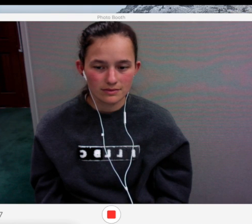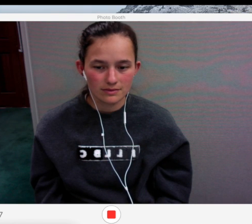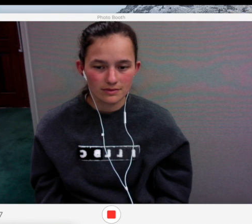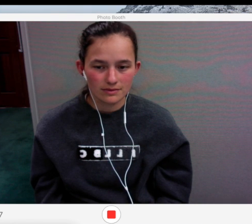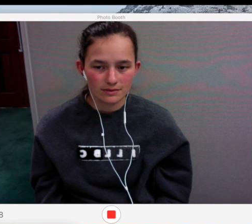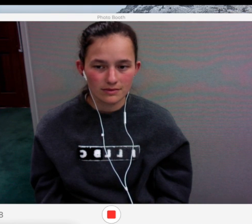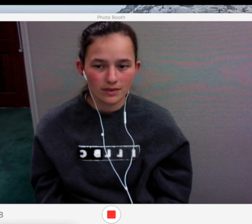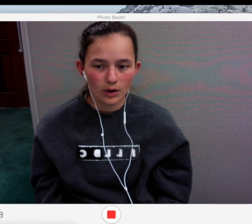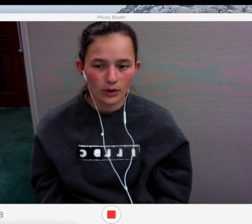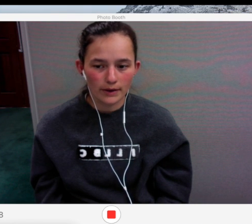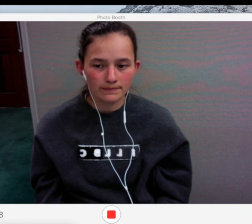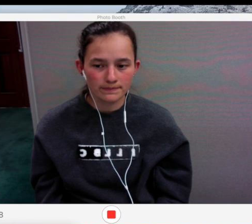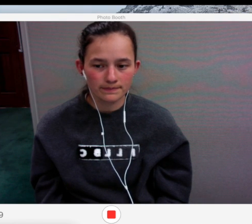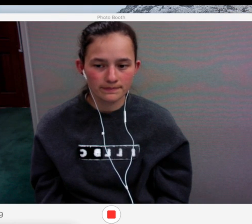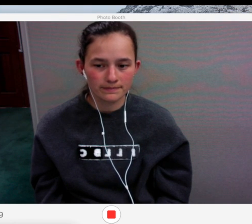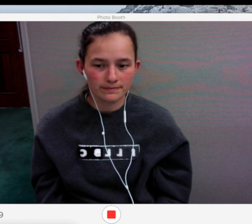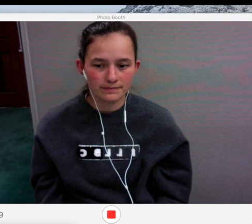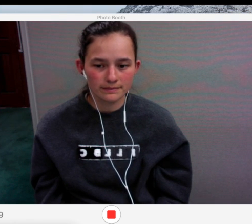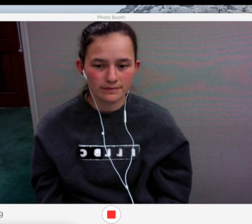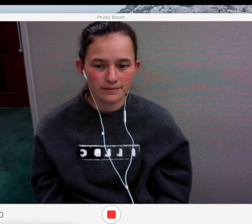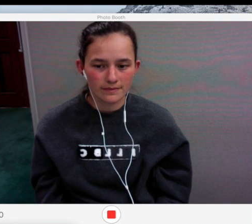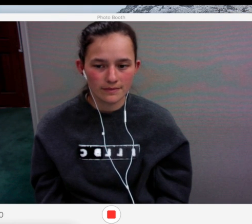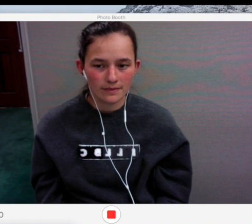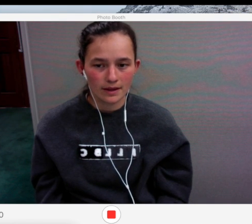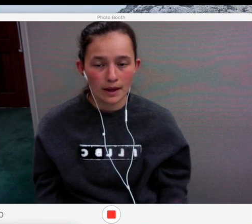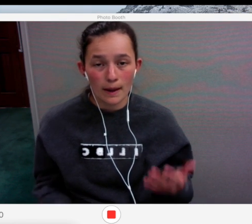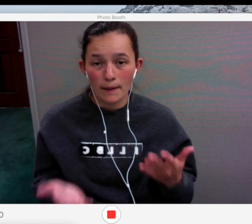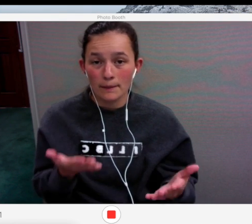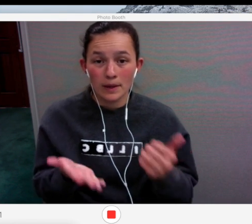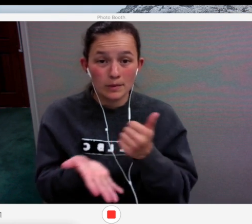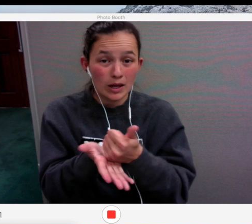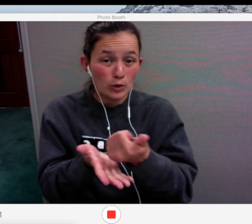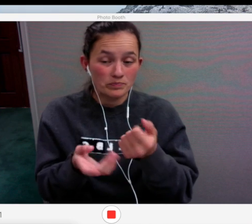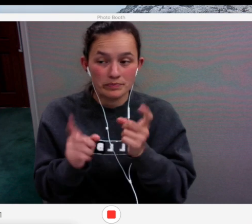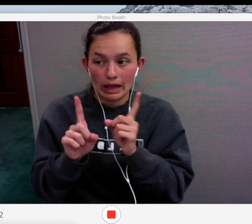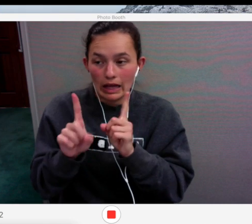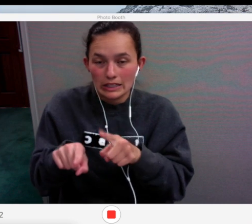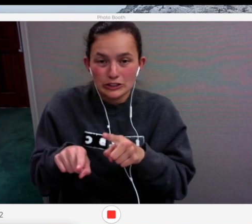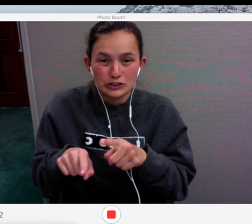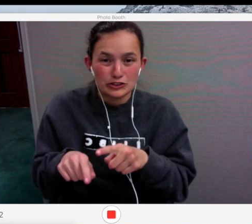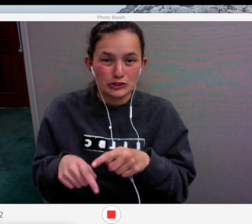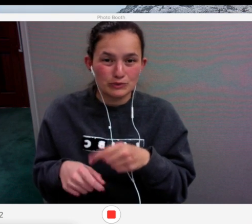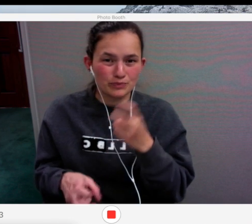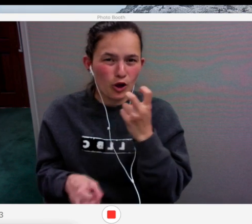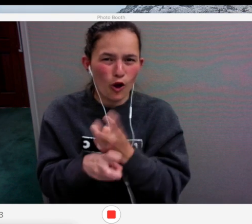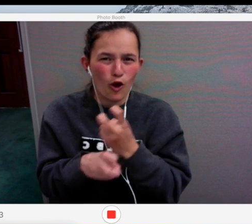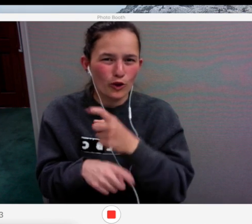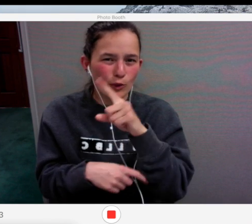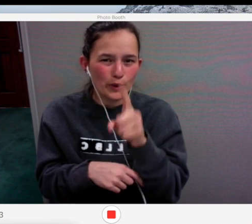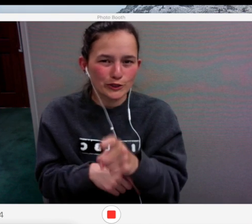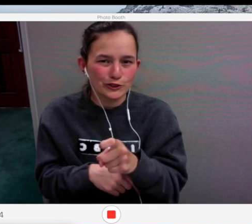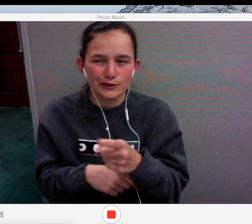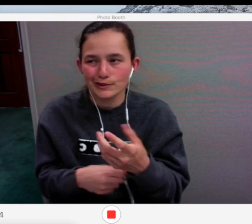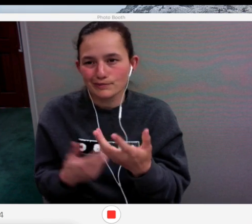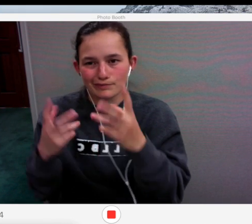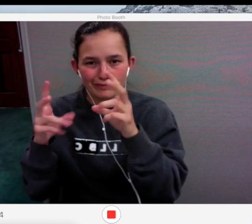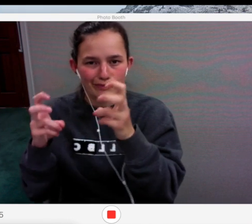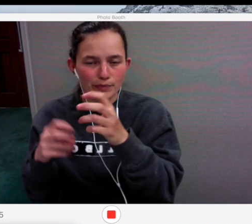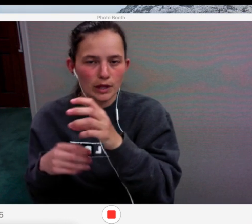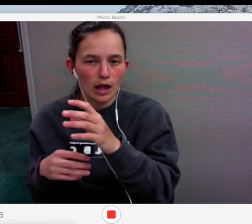That can help you to answer those tough questions, like what can you tell me about yourself?